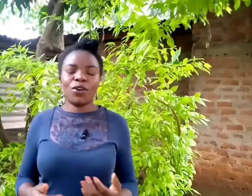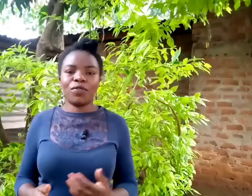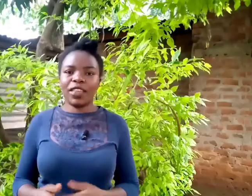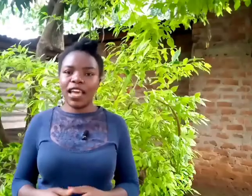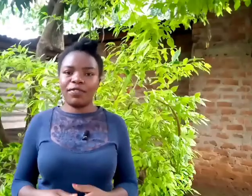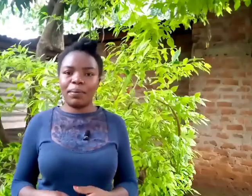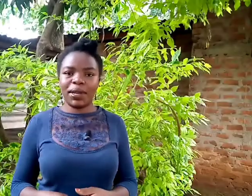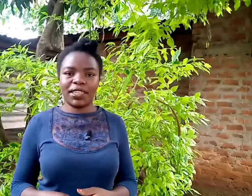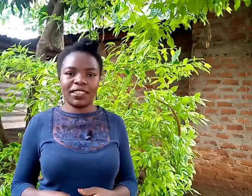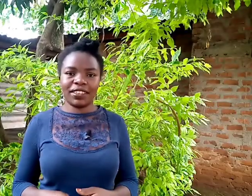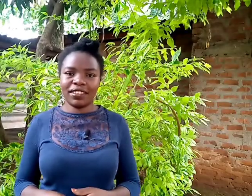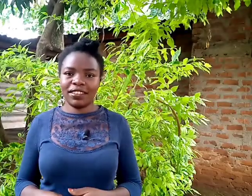the alphabet.